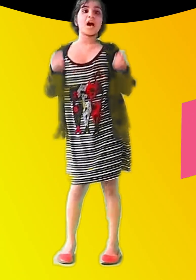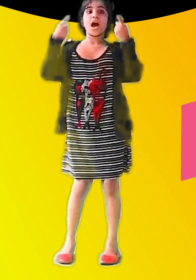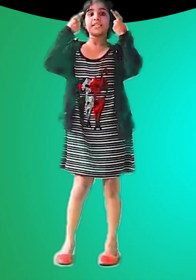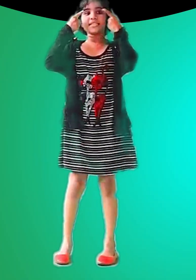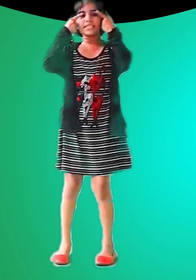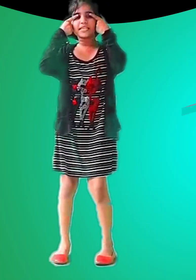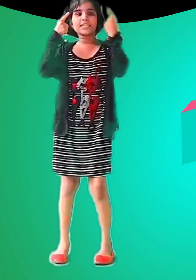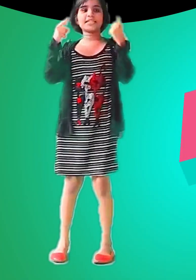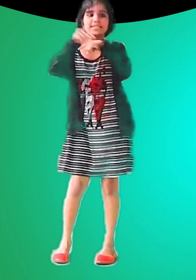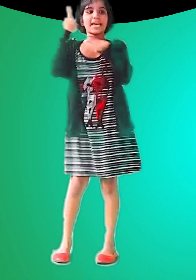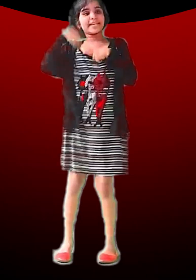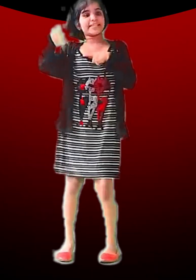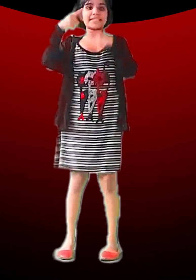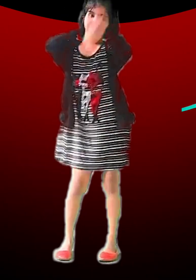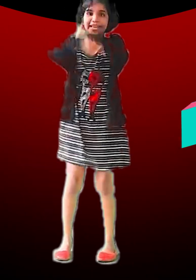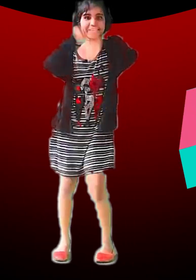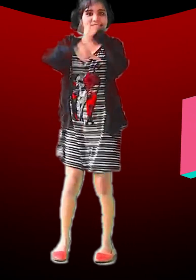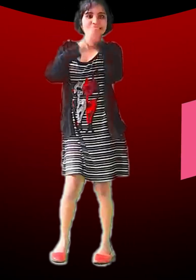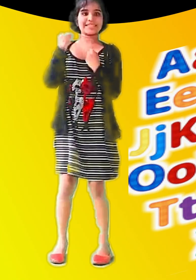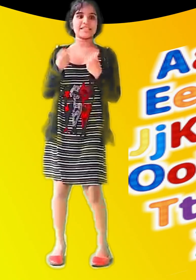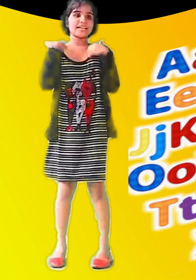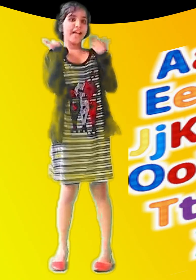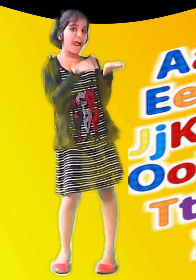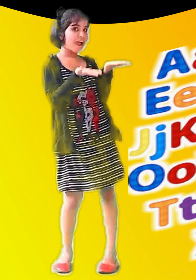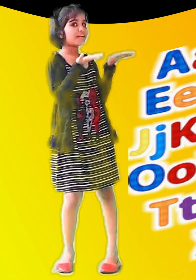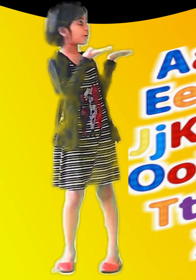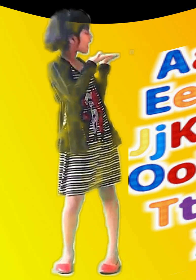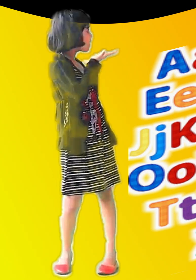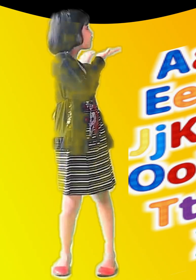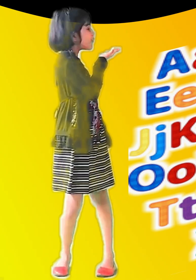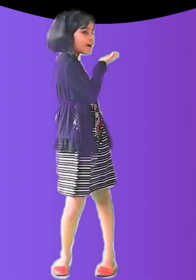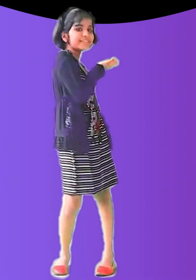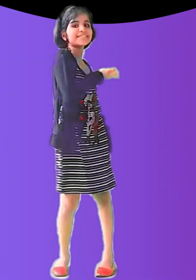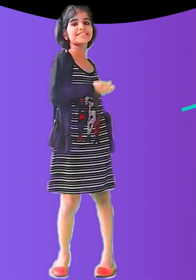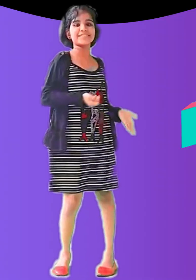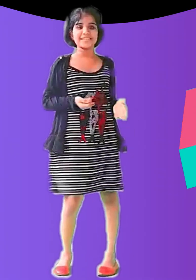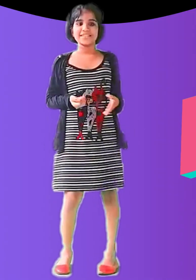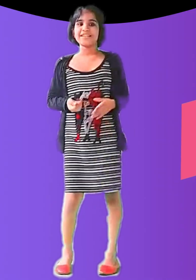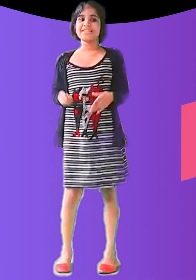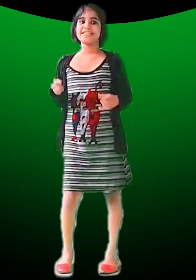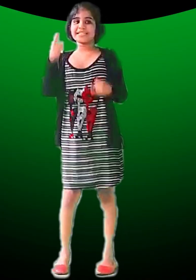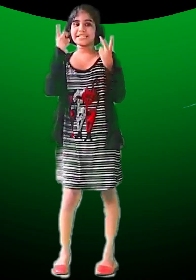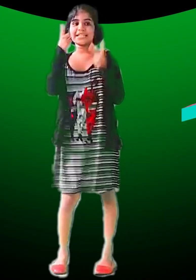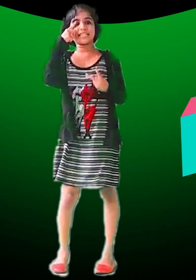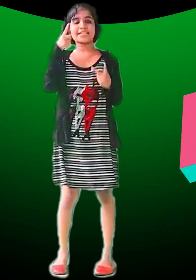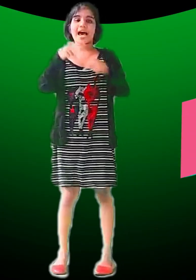See, it's A, it's tiny, the letters of the alphabet. See, it's A, it's